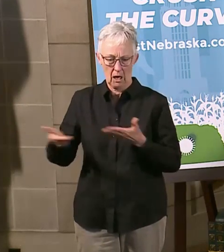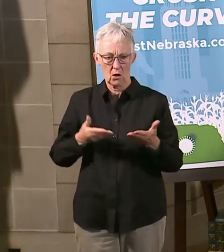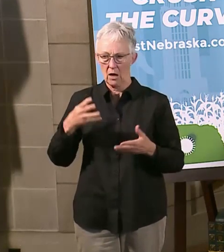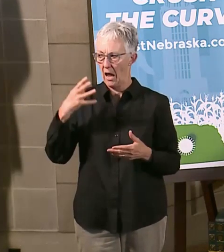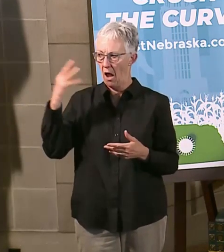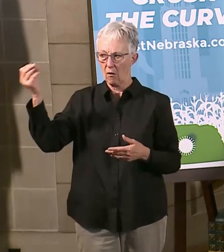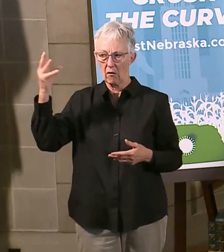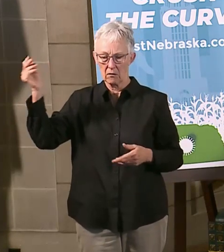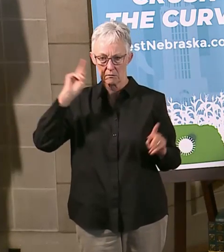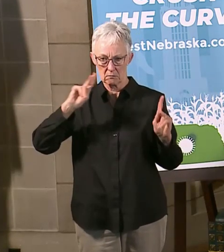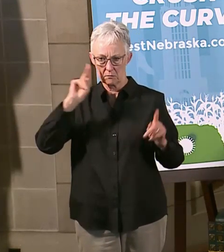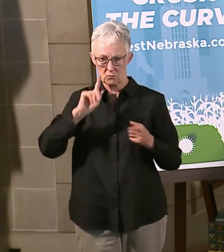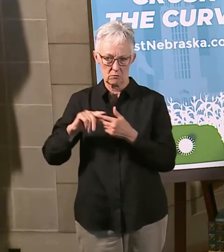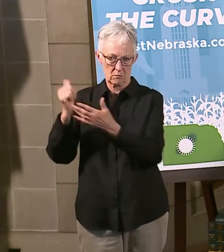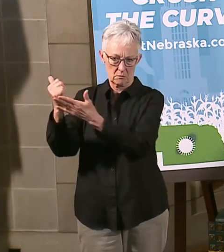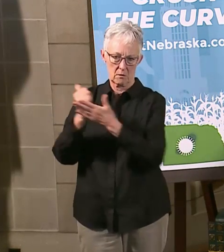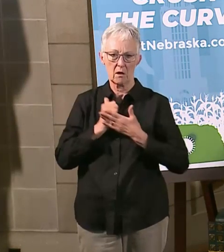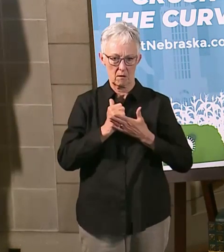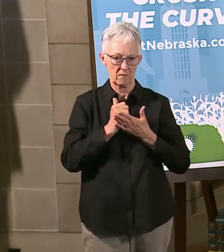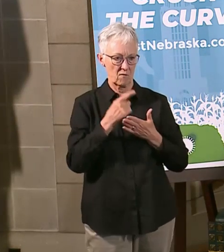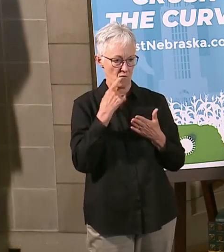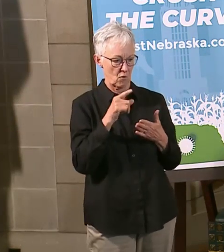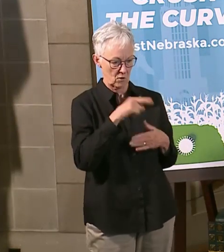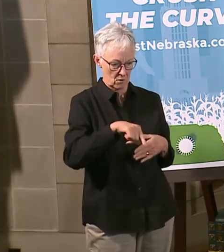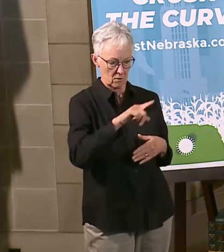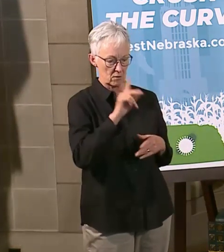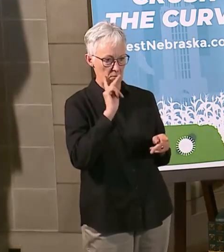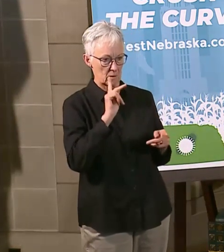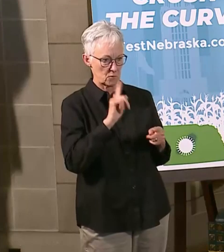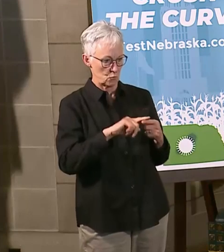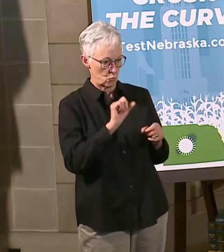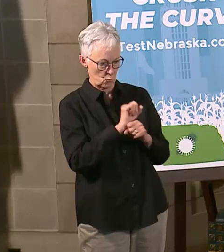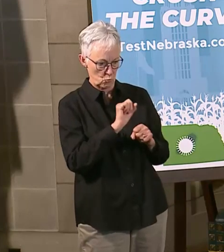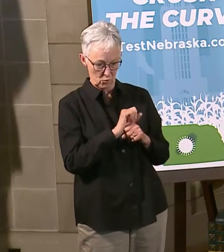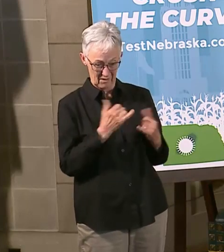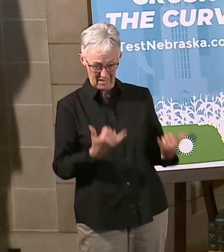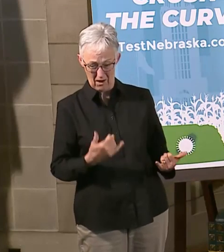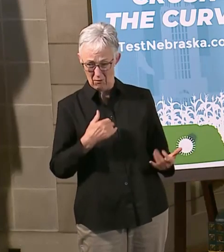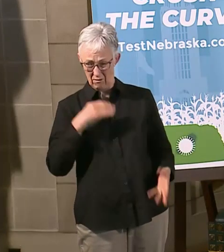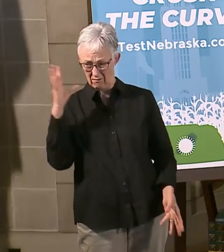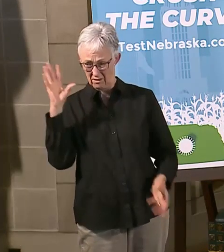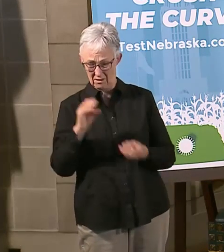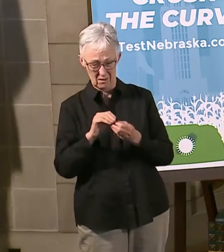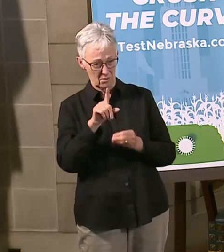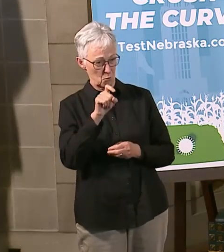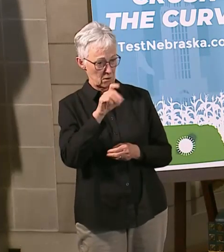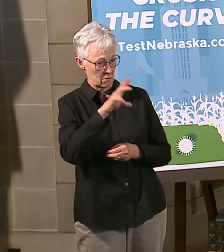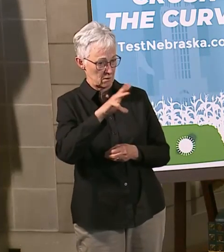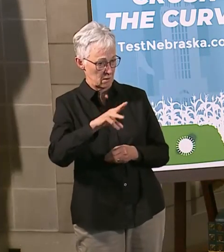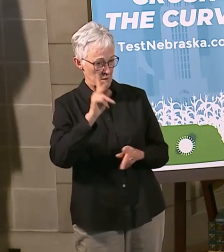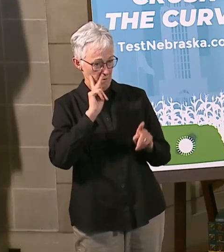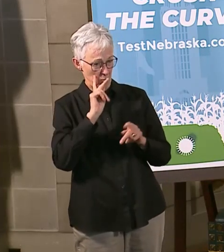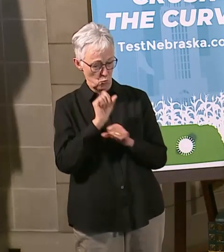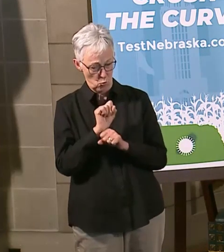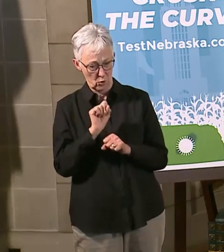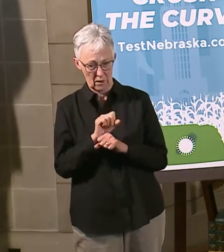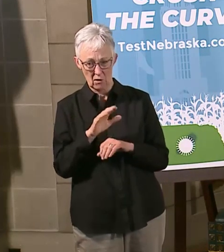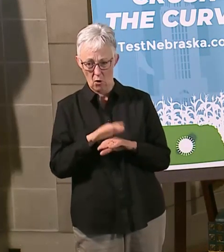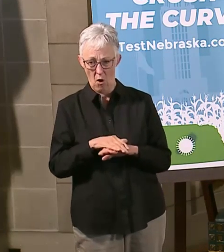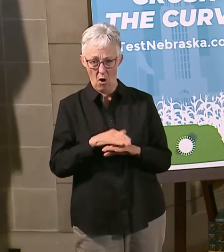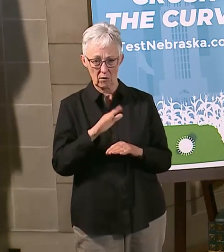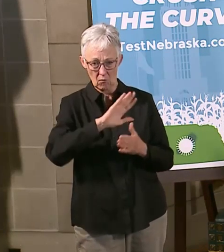firms to be able to help us add staff to those adjudicators. We're up to 166 people now. So we are working to try and get those claims as quickly, processed as